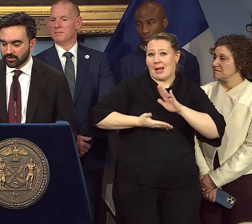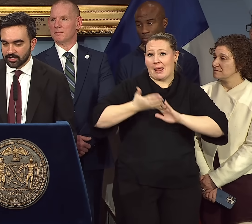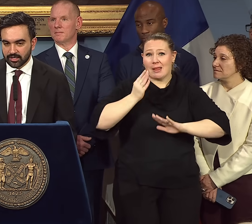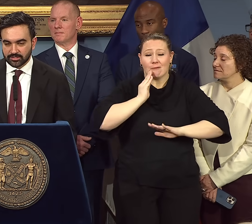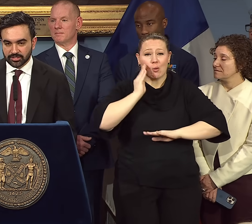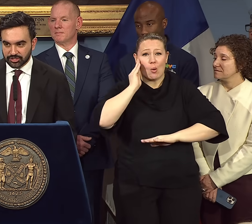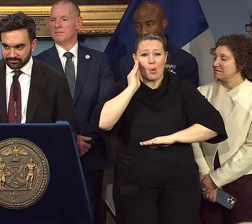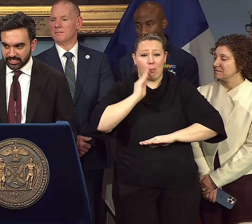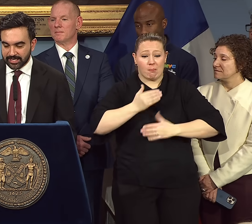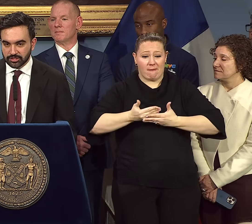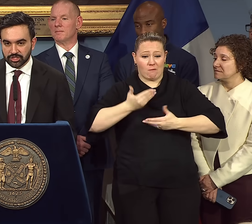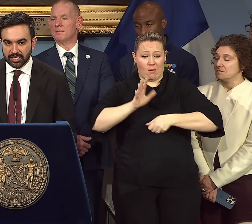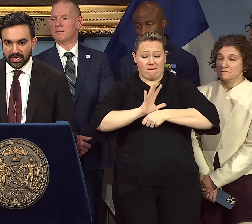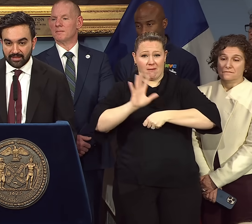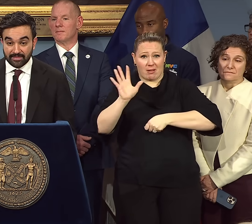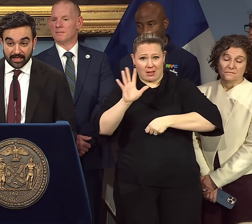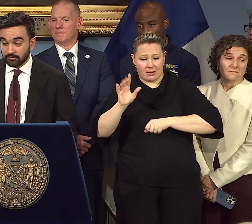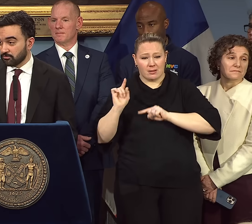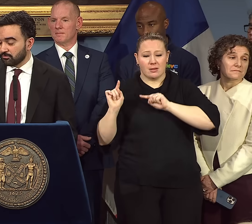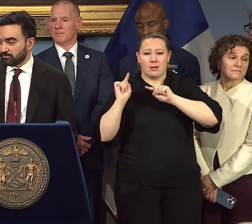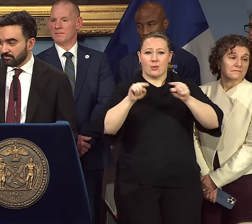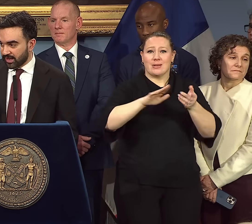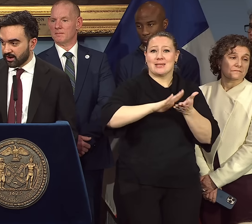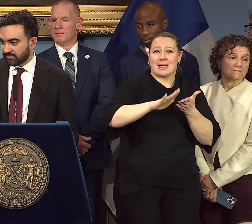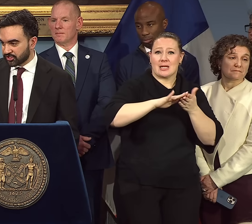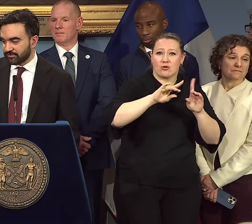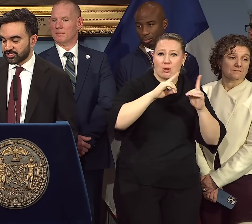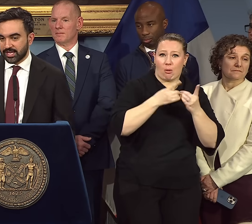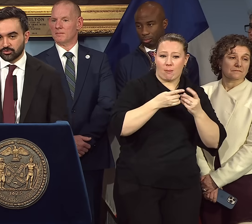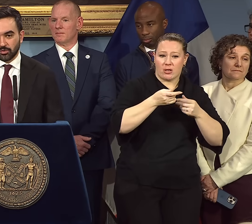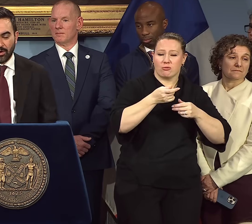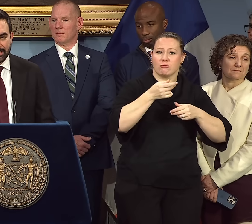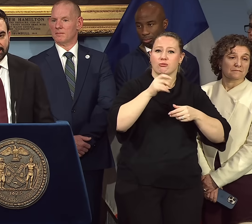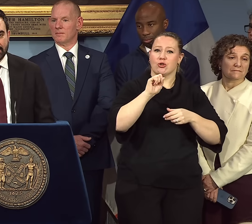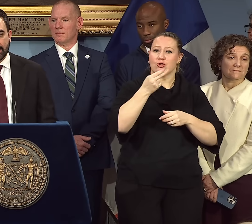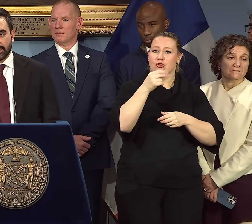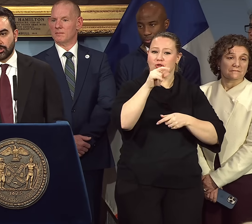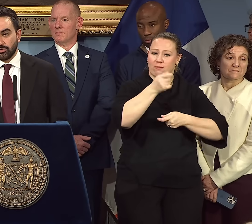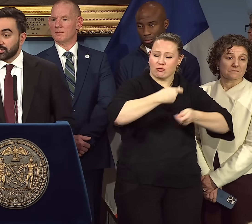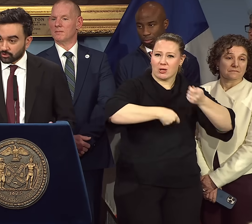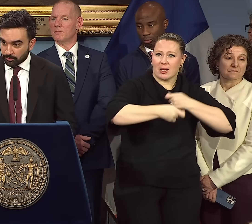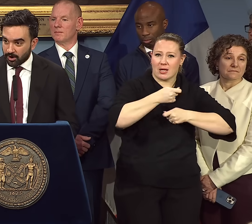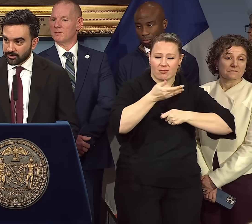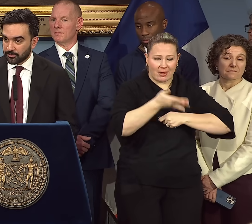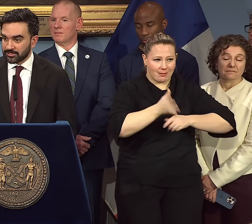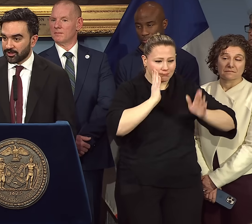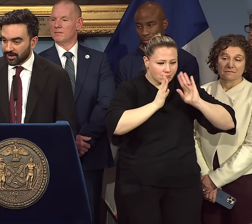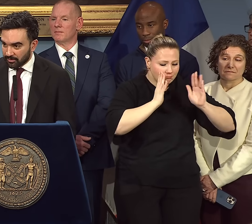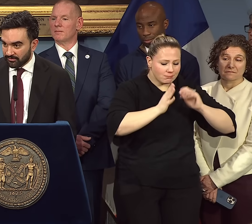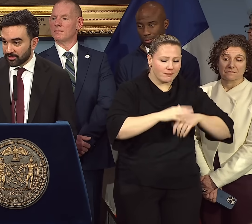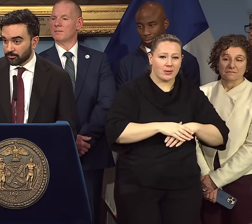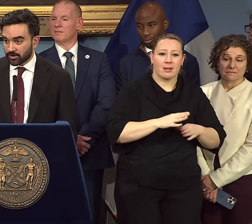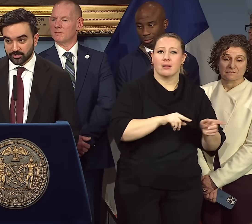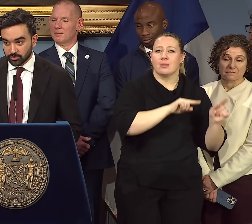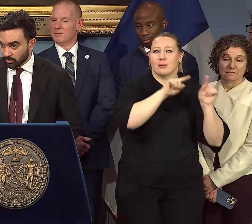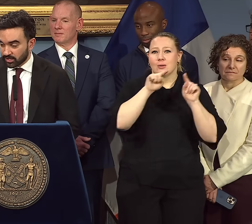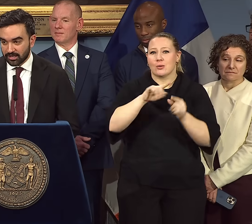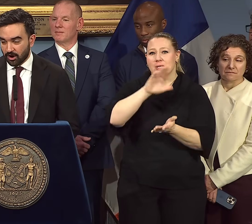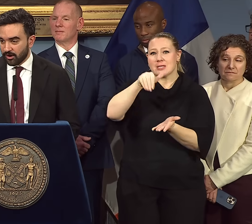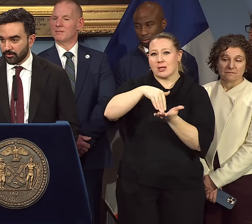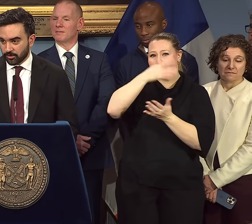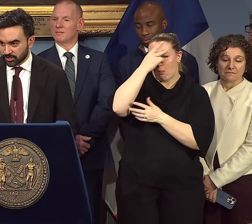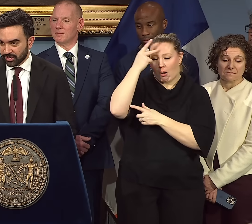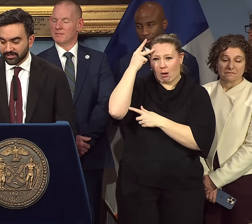headed out to the shift change, and then from there at the shift change, we went to Central Park, where we saw a number of other workers who